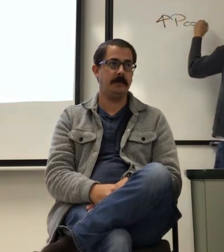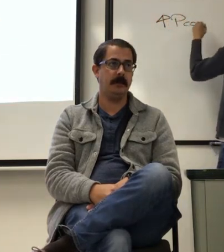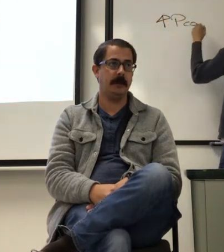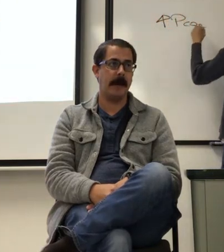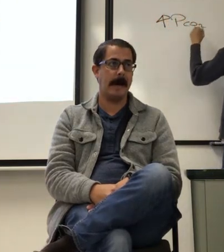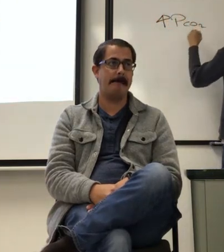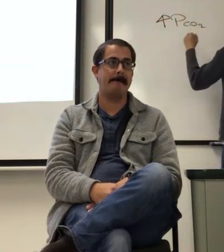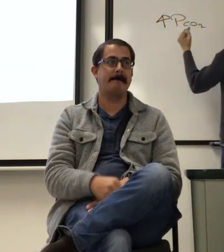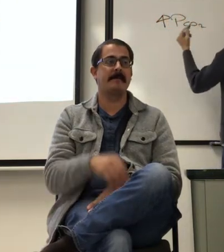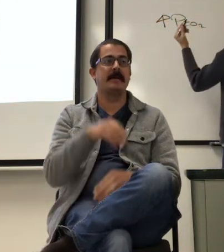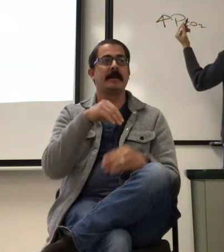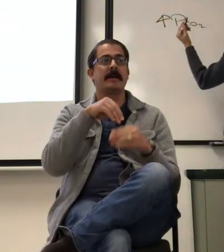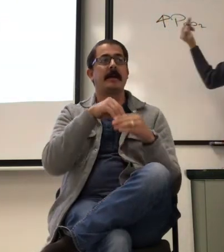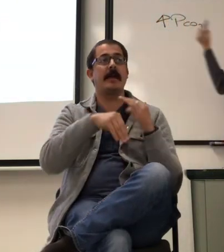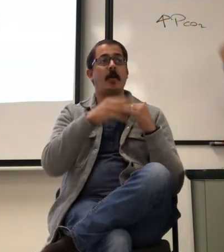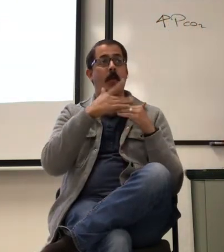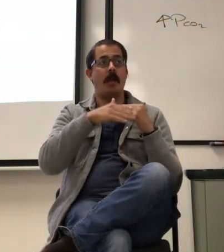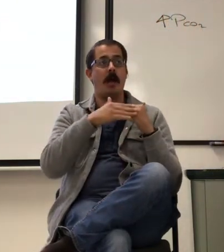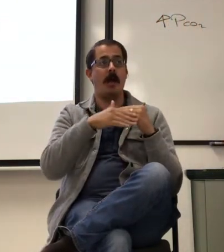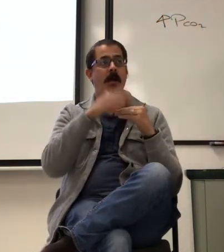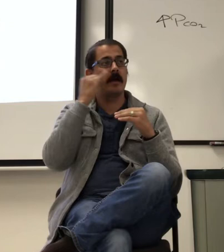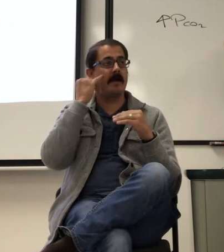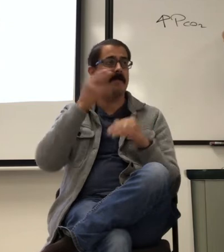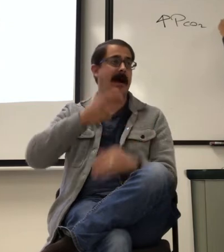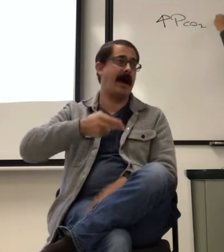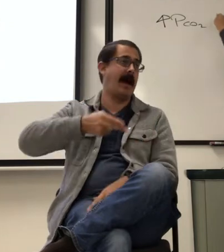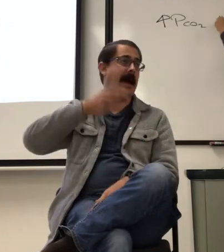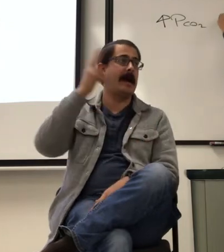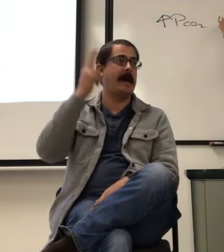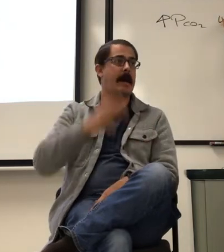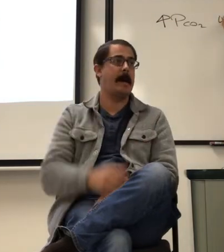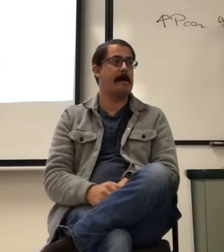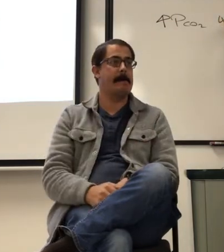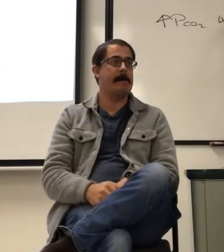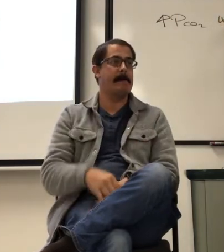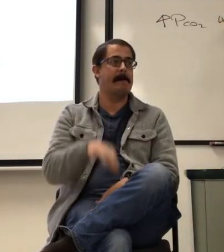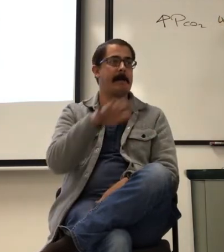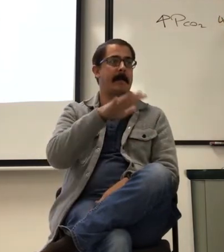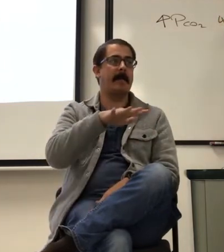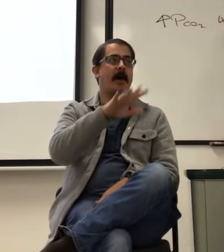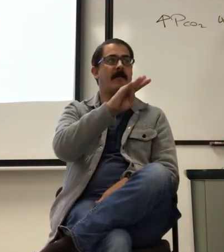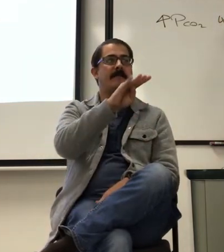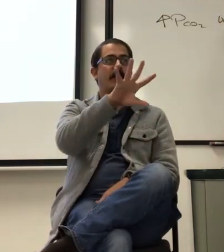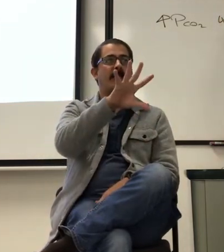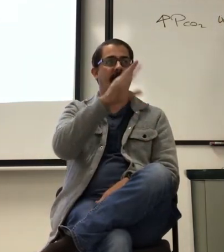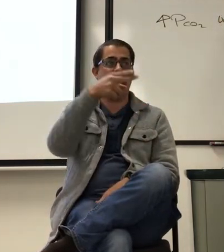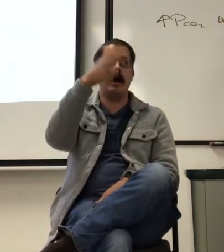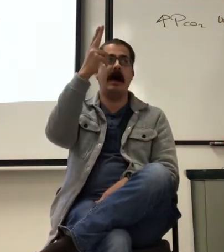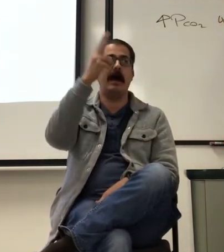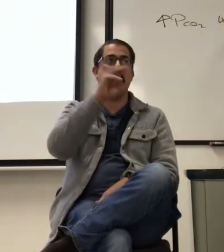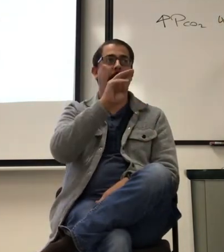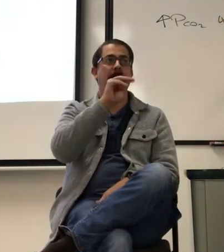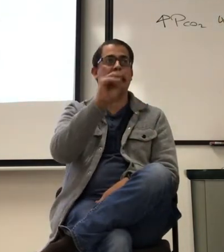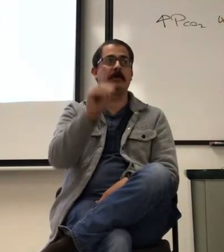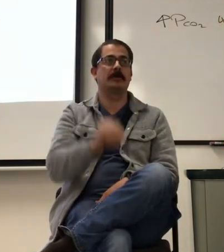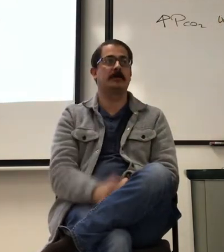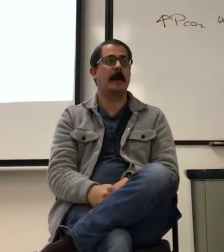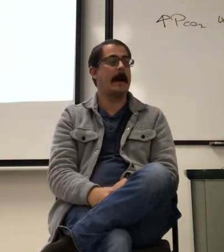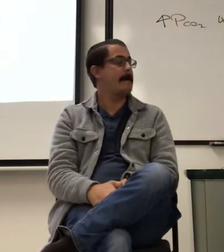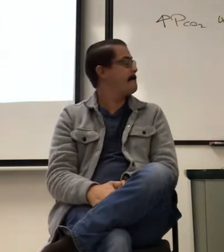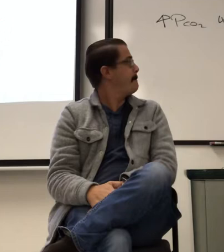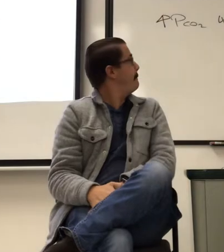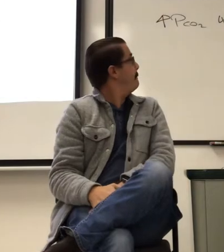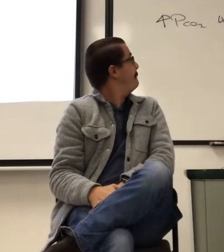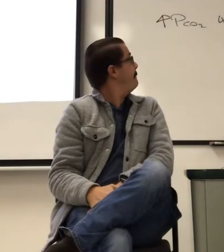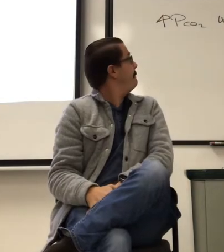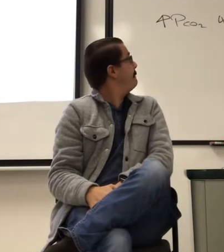in arterial blood, let's say it gets too high. Let's say it gets around 45 millimeters of mercury. That can